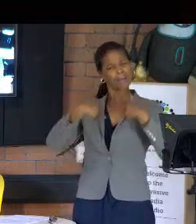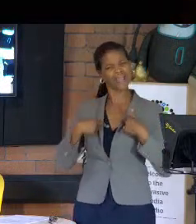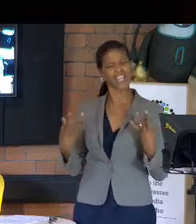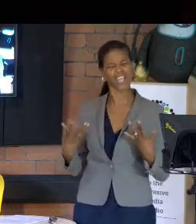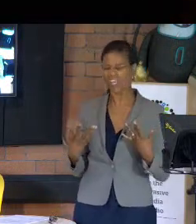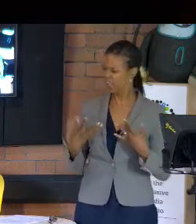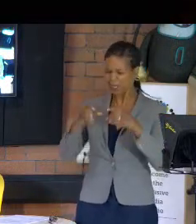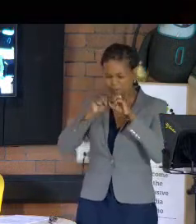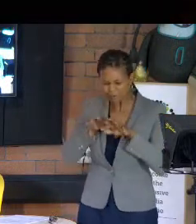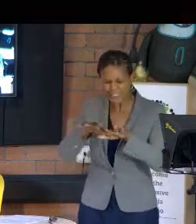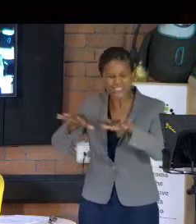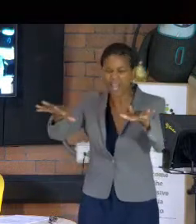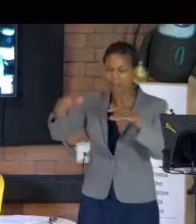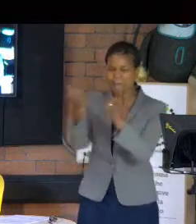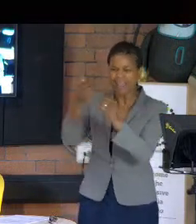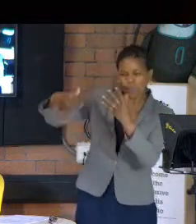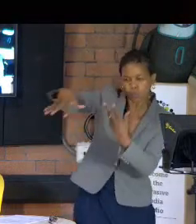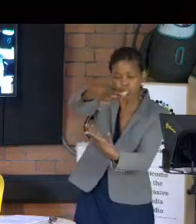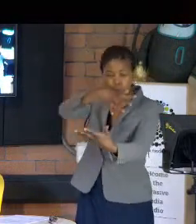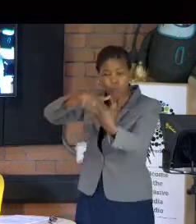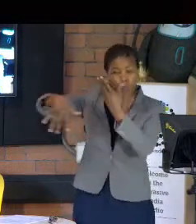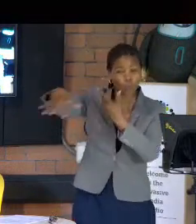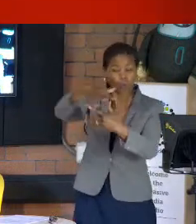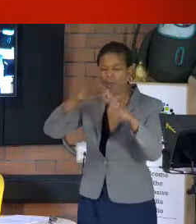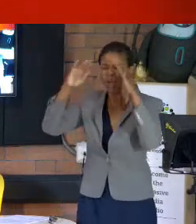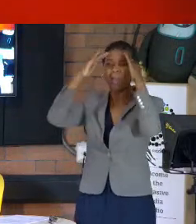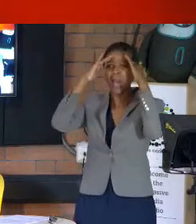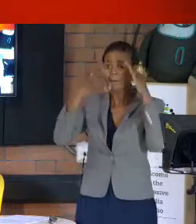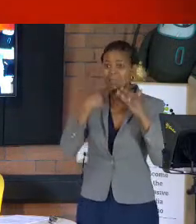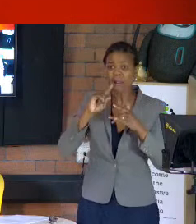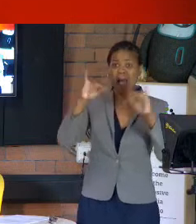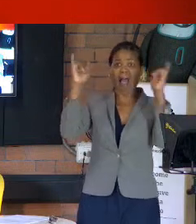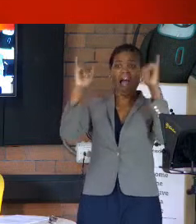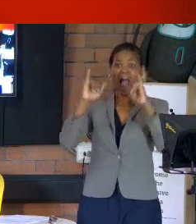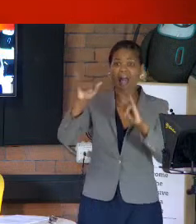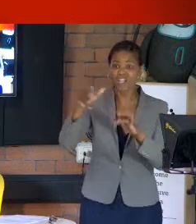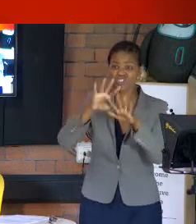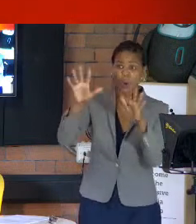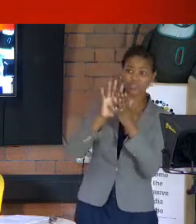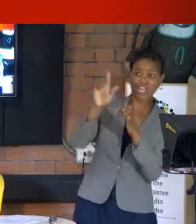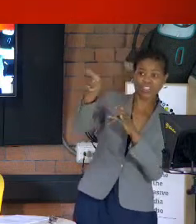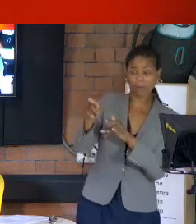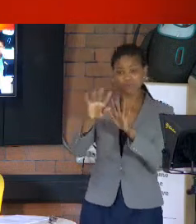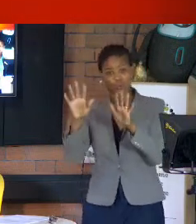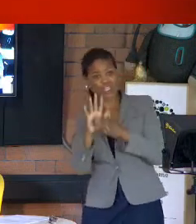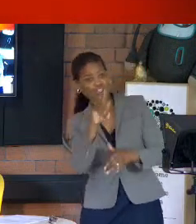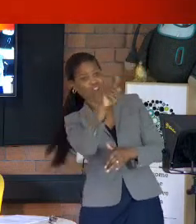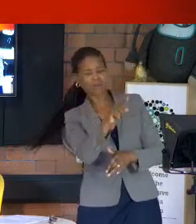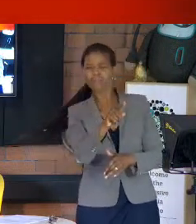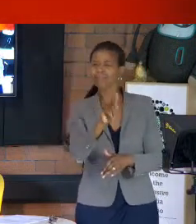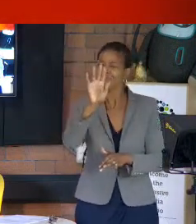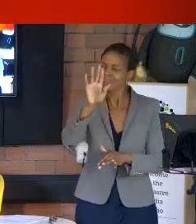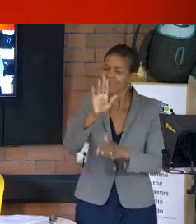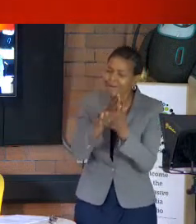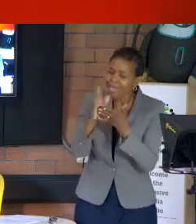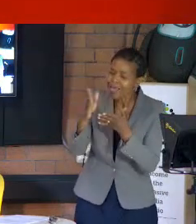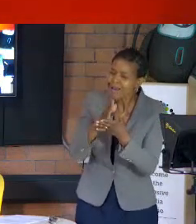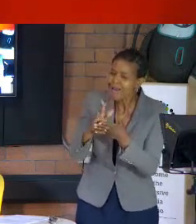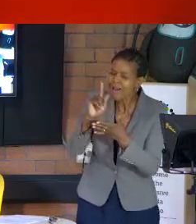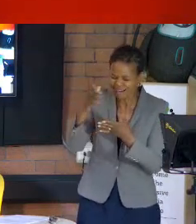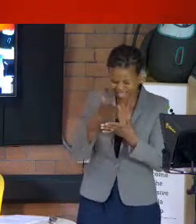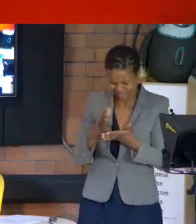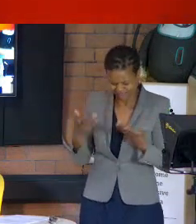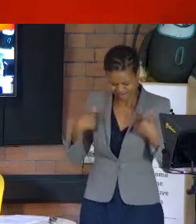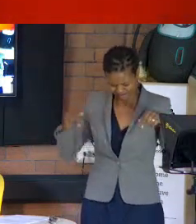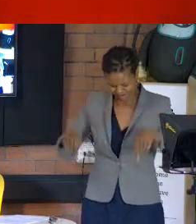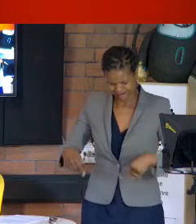Oh my God, these people are so evil, don't let them near you, is the chat I hear. But let's be clear. How did we get here? With